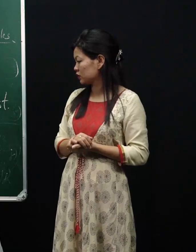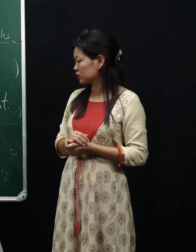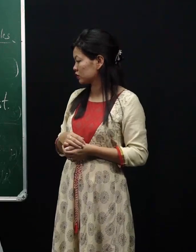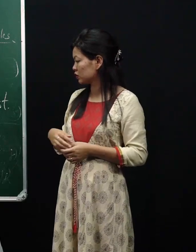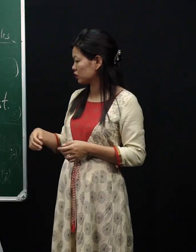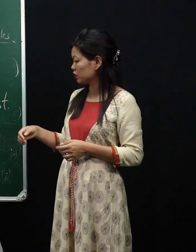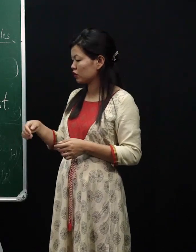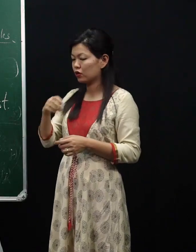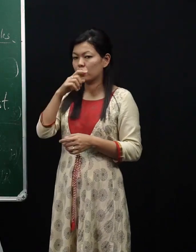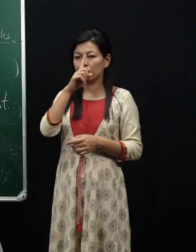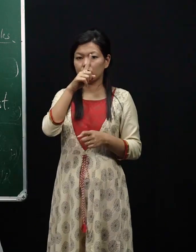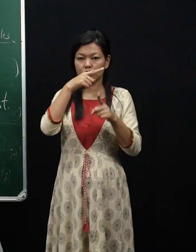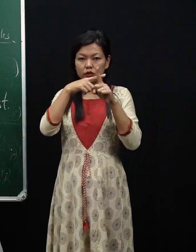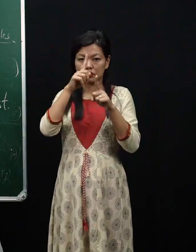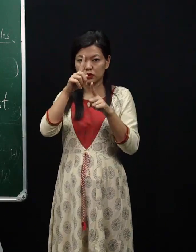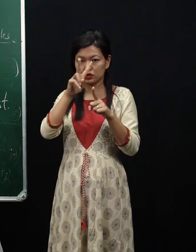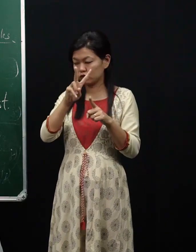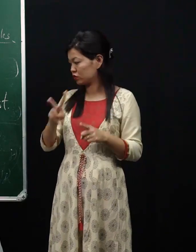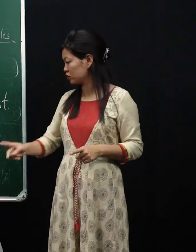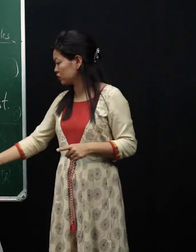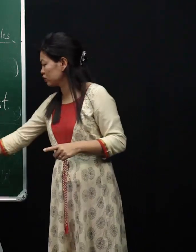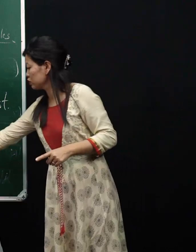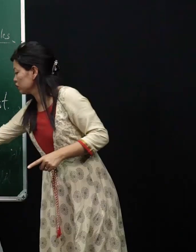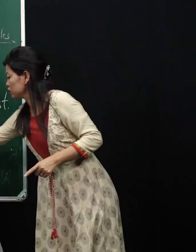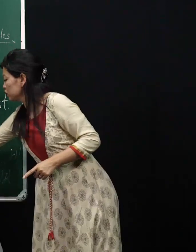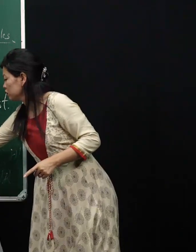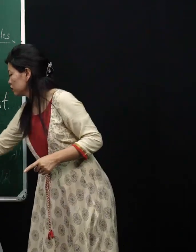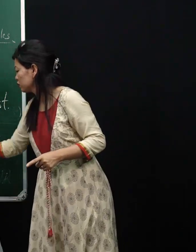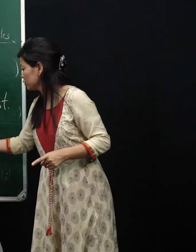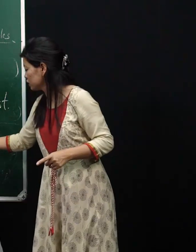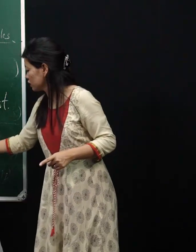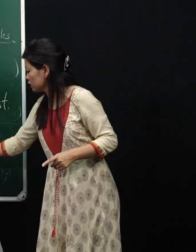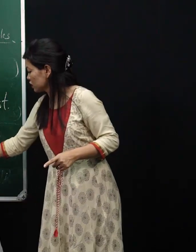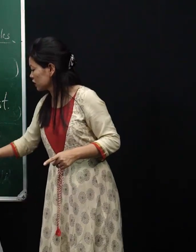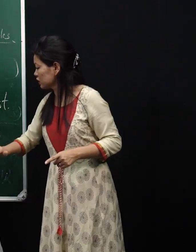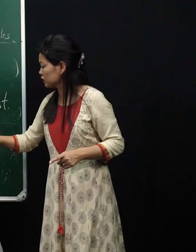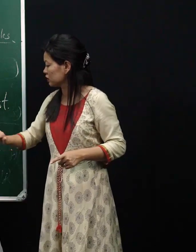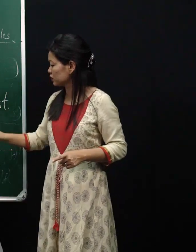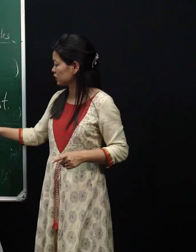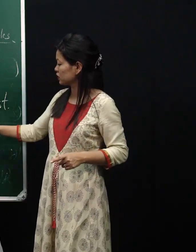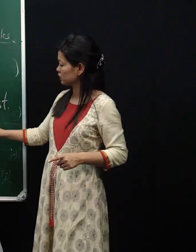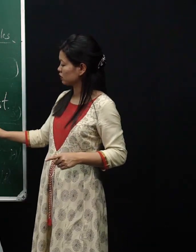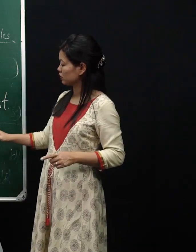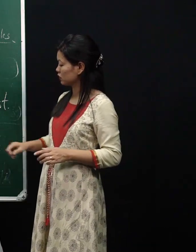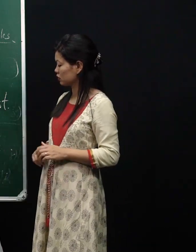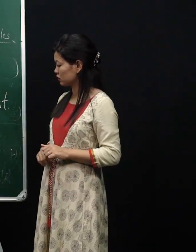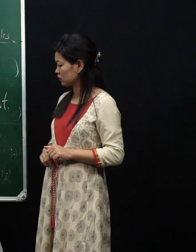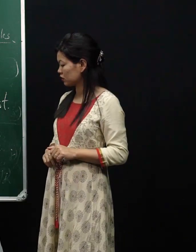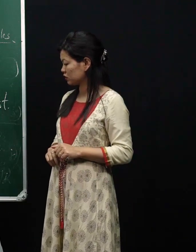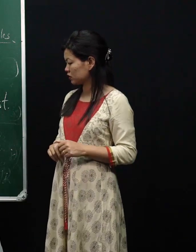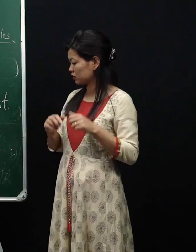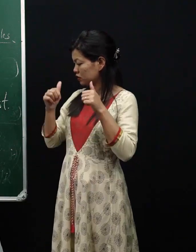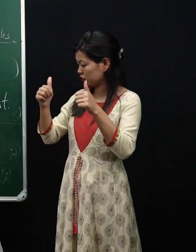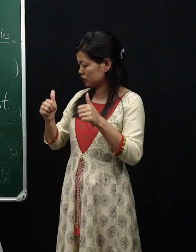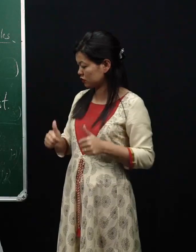So now here we have to take a simple whole ratio. Okay, simple whole ratio. So now the simple whole ratio would